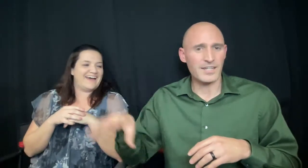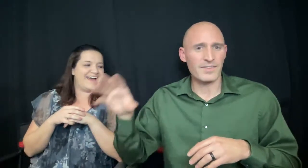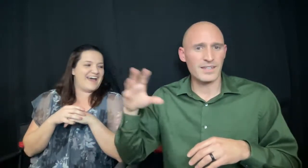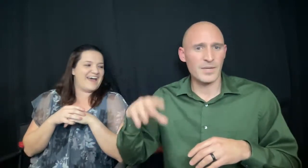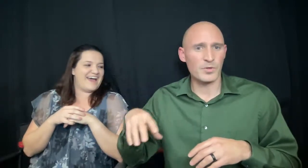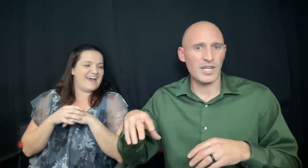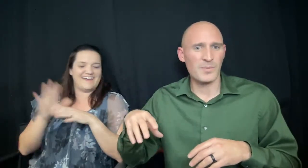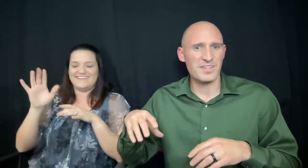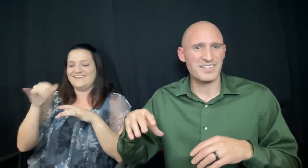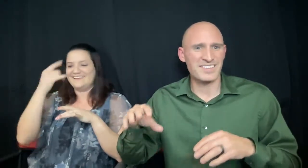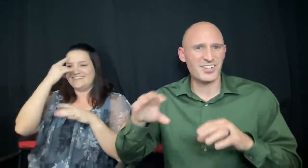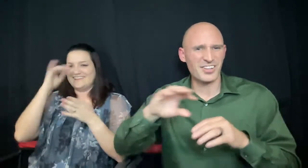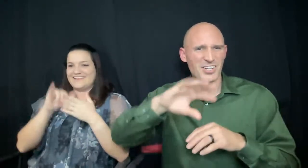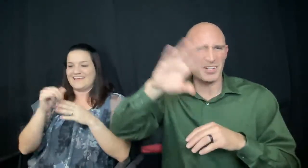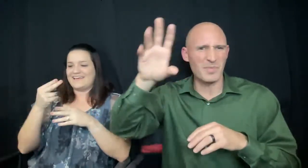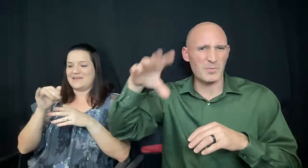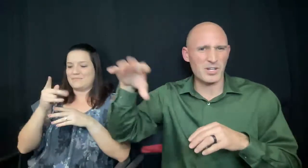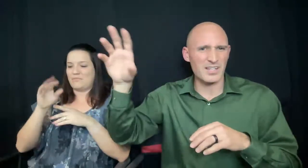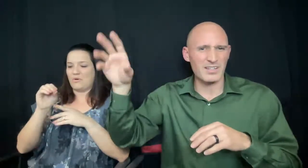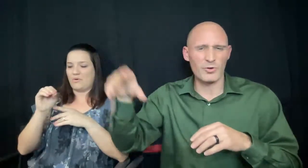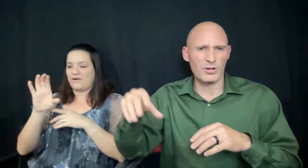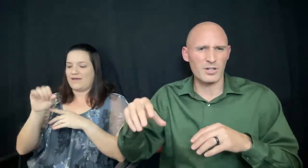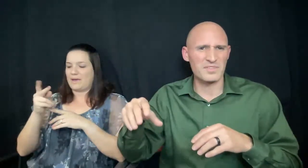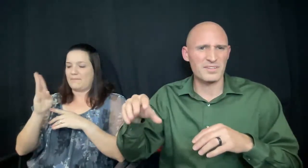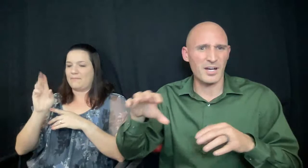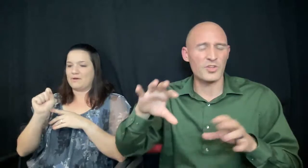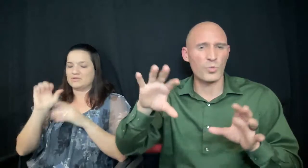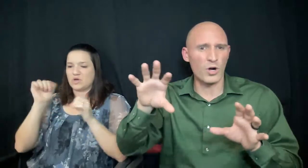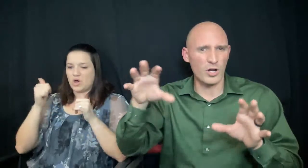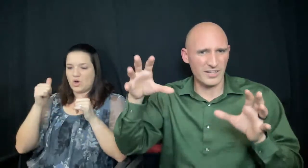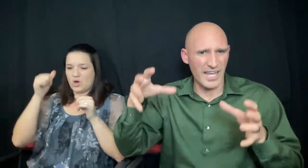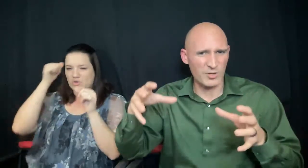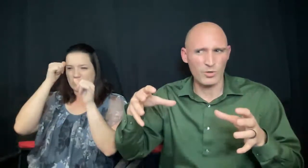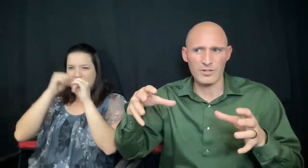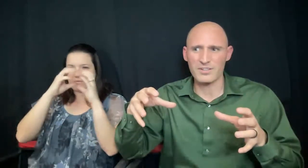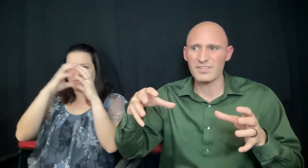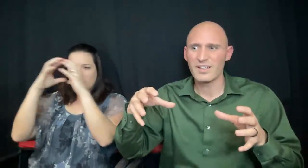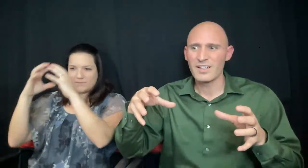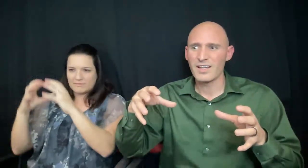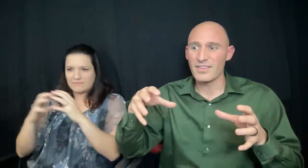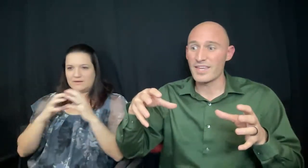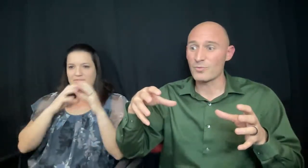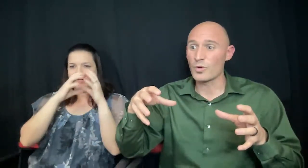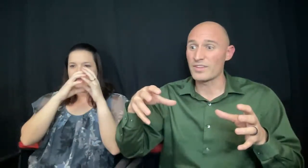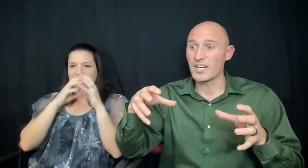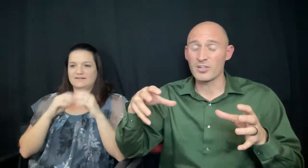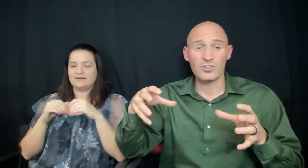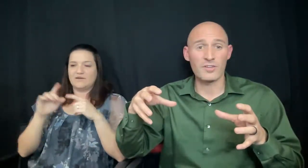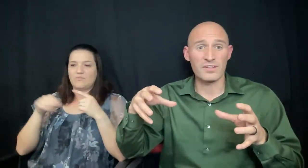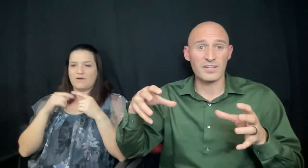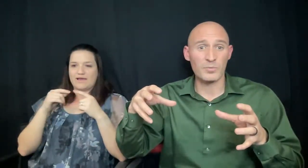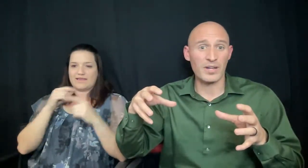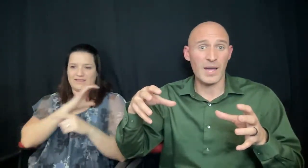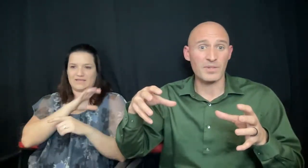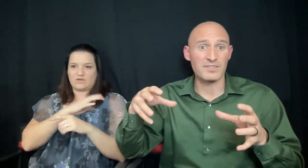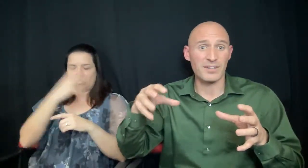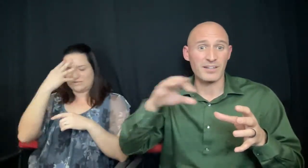the hippocampus as all the little memory orbs on the wall in headquarters. And then when the character goes to sleep, what happens, right? All